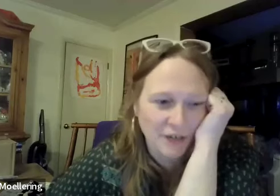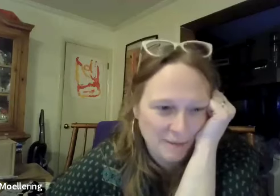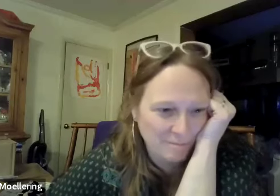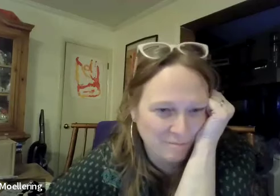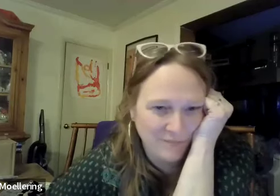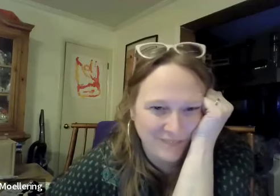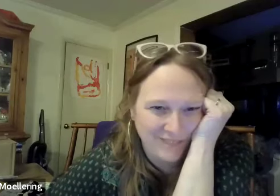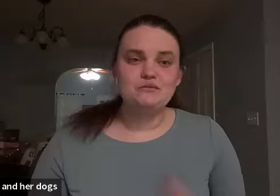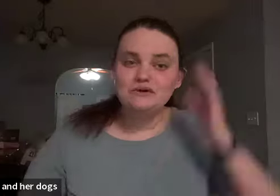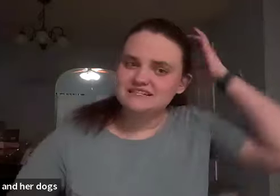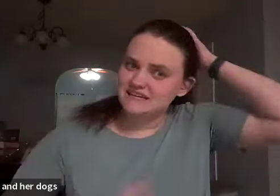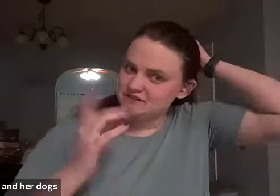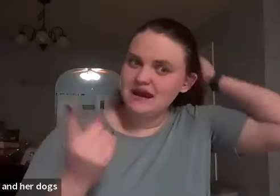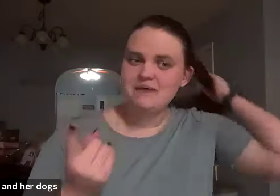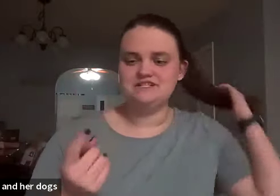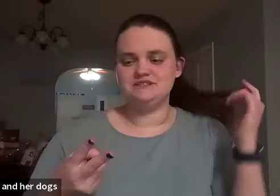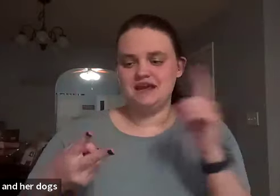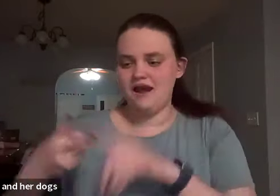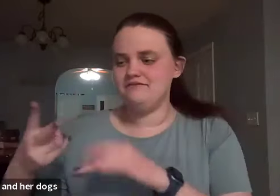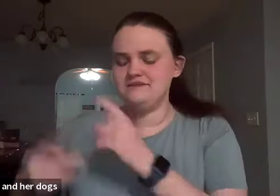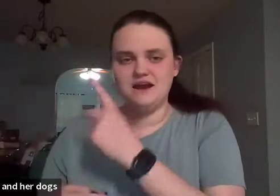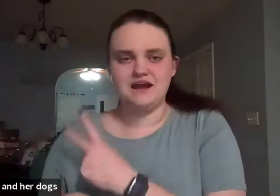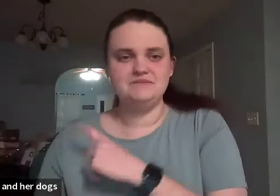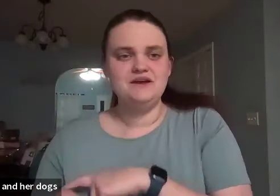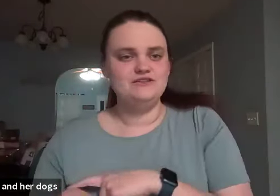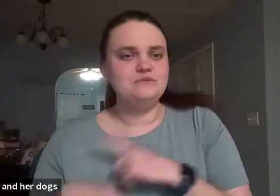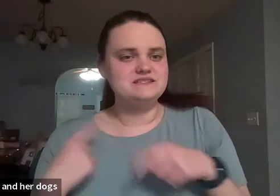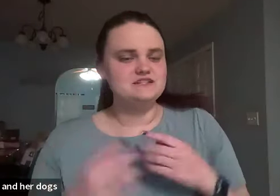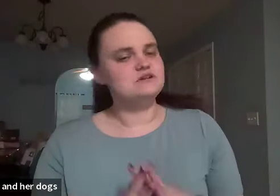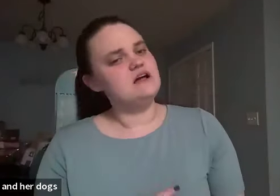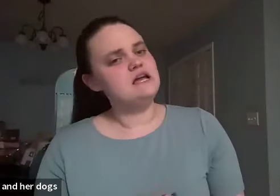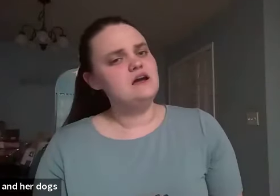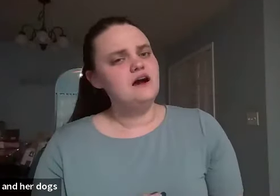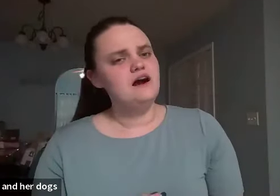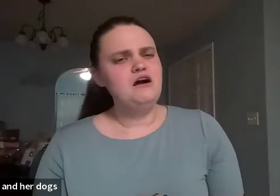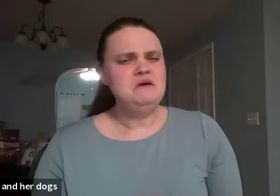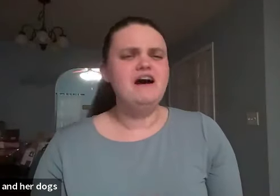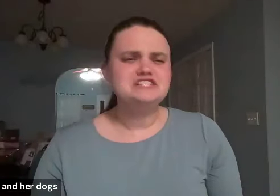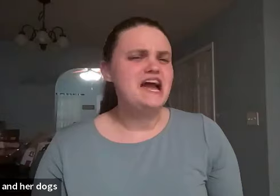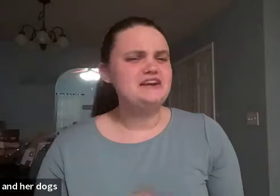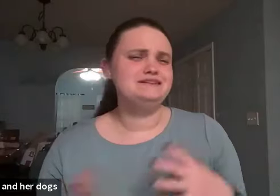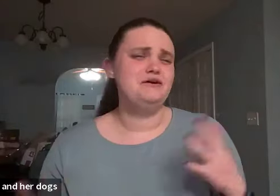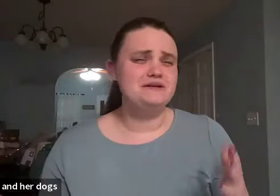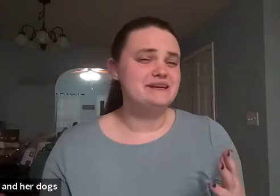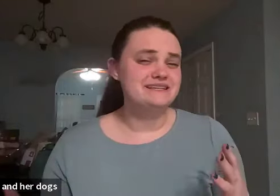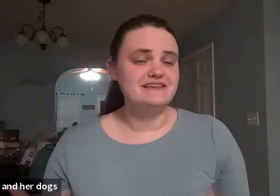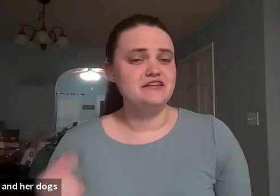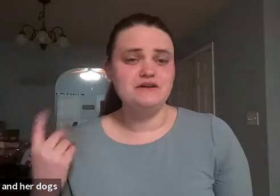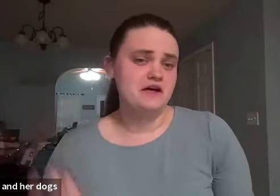oh, great. it is. Well, because that's what happens. You'll see half of the time there'll be signs where you're like, oh my gosh, yeah, no, that totally makes sense. And then you have the